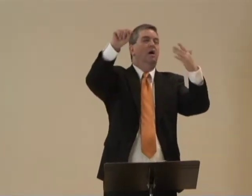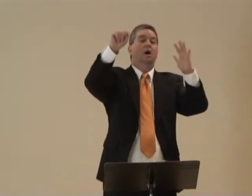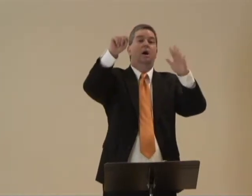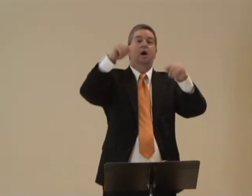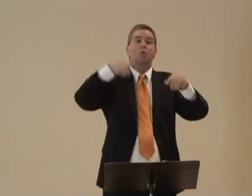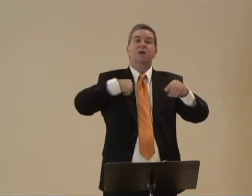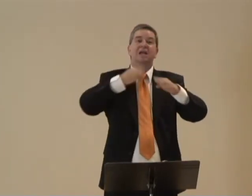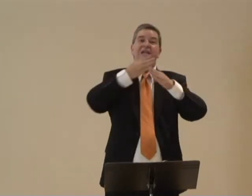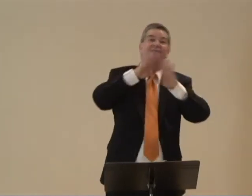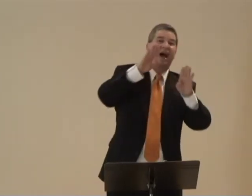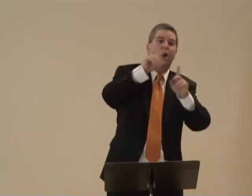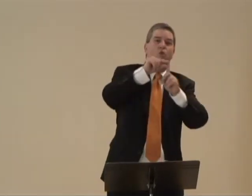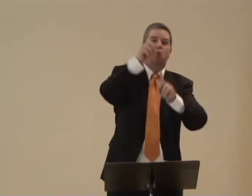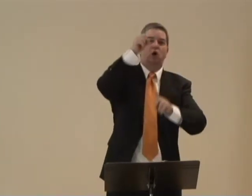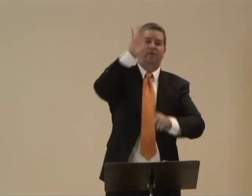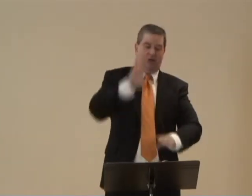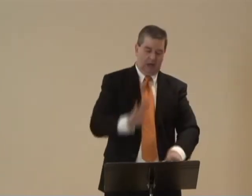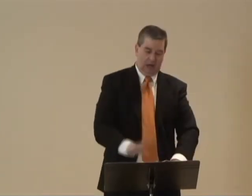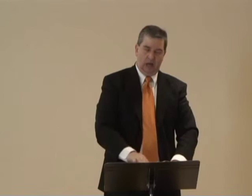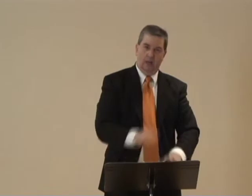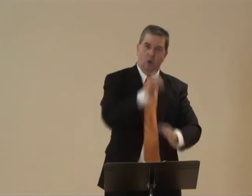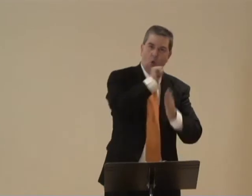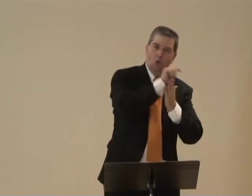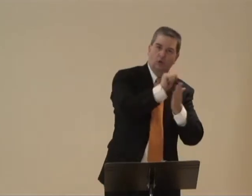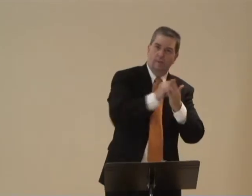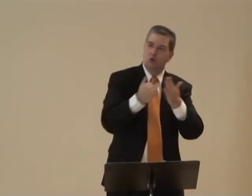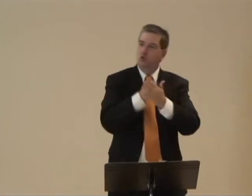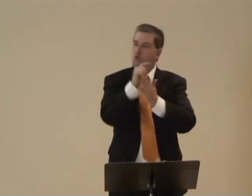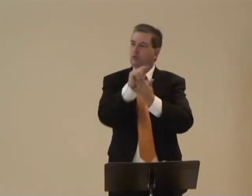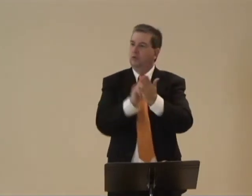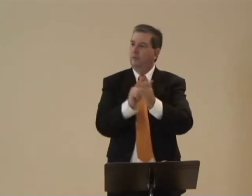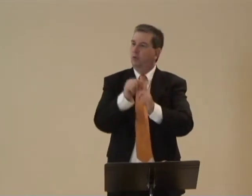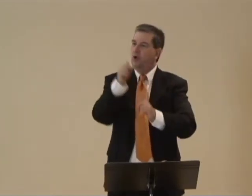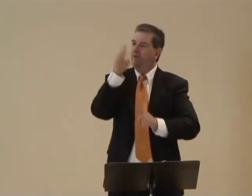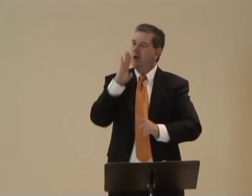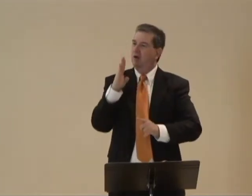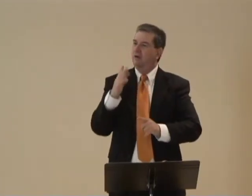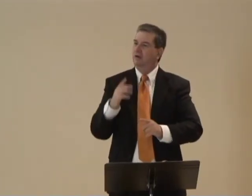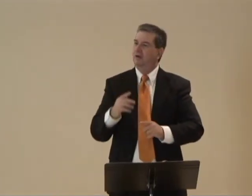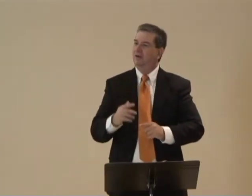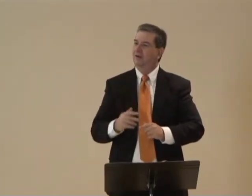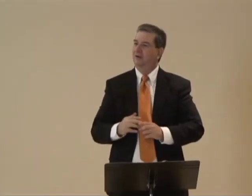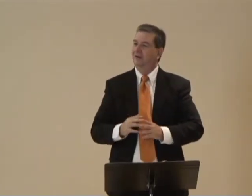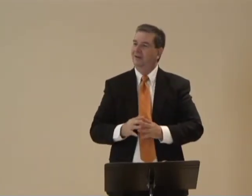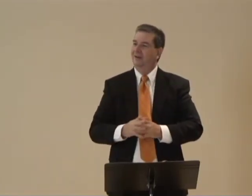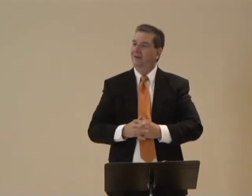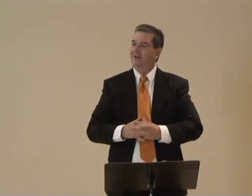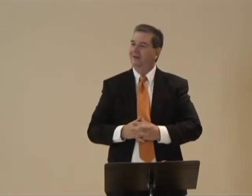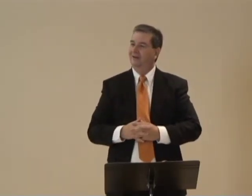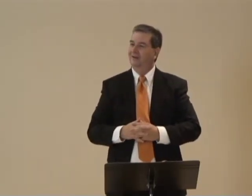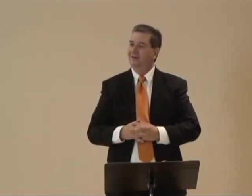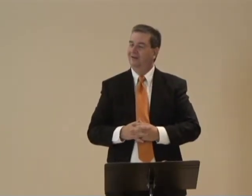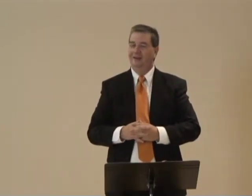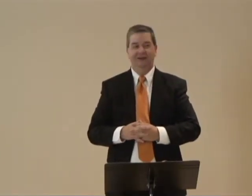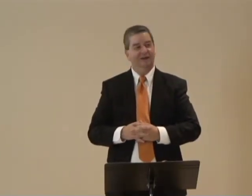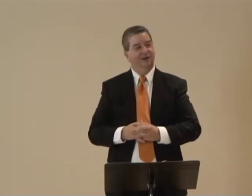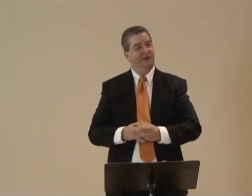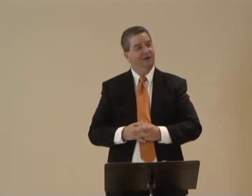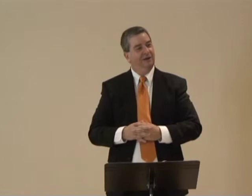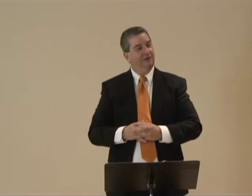He divided everything through the Word of God and trusting in Him. He created